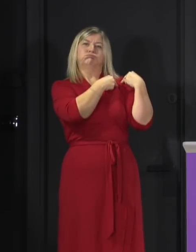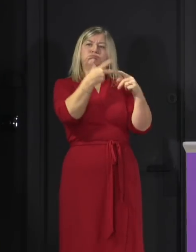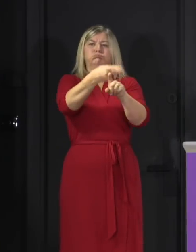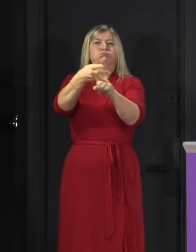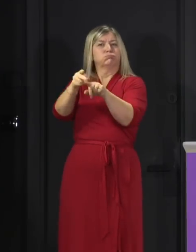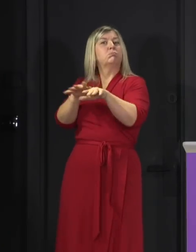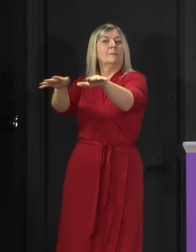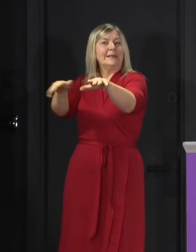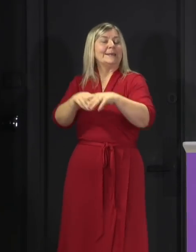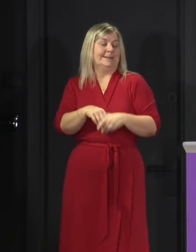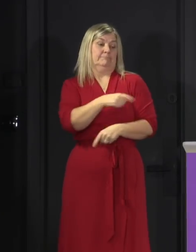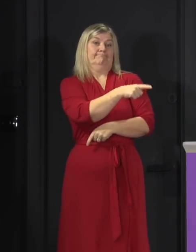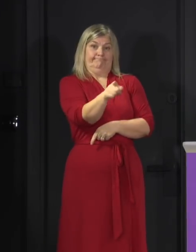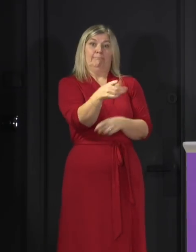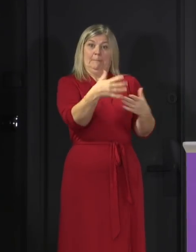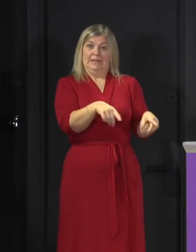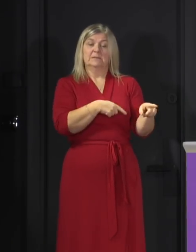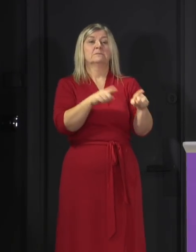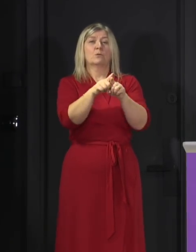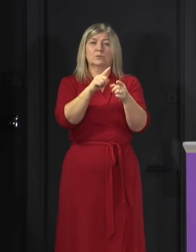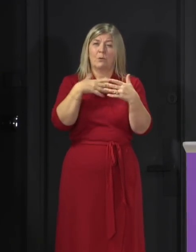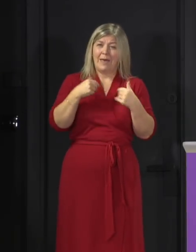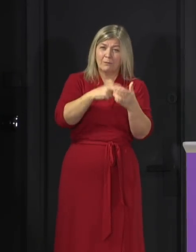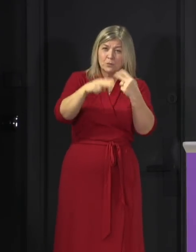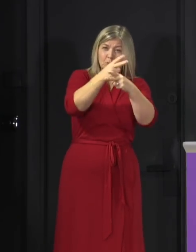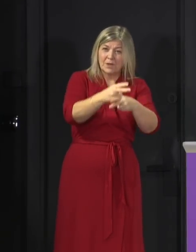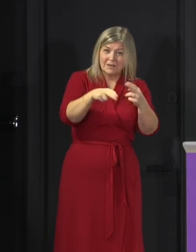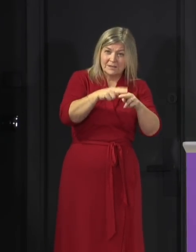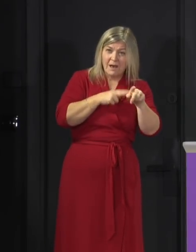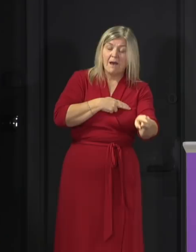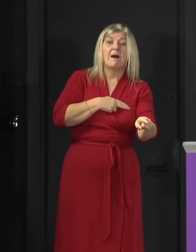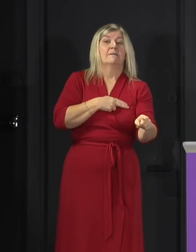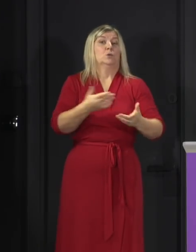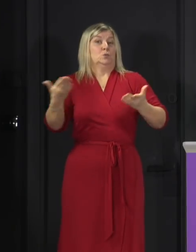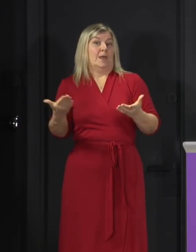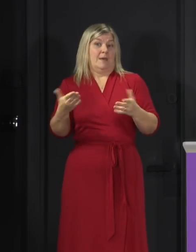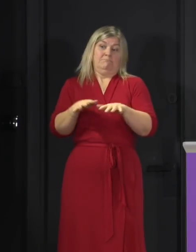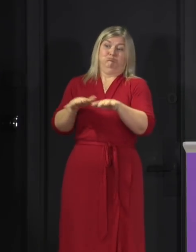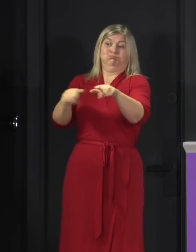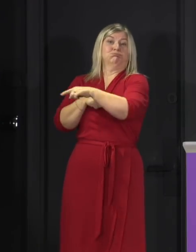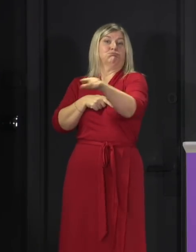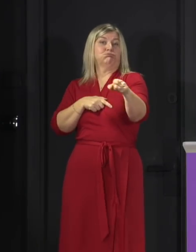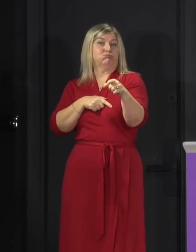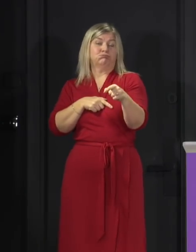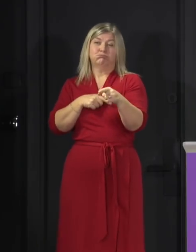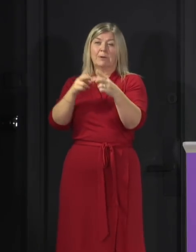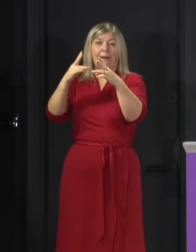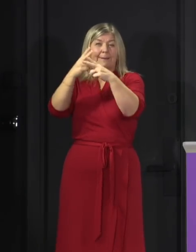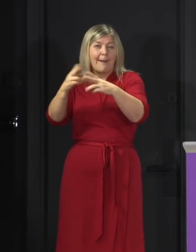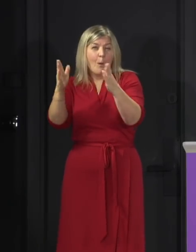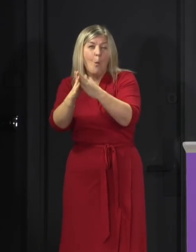of the vaccine against COVID. And today, the first vaccinations of care home residents and staff are taking